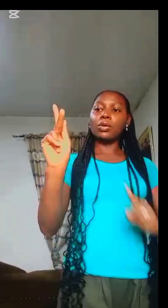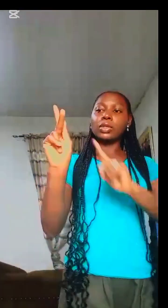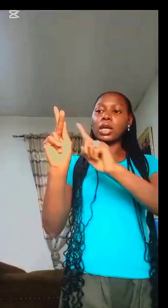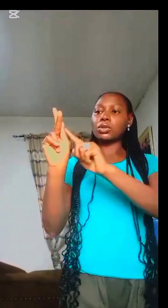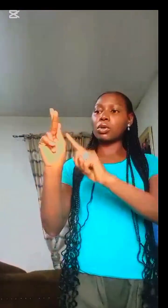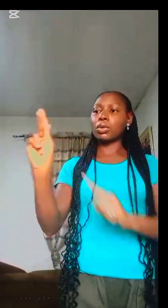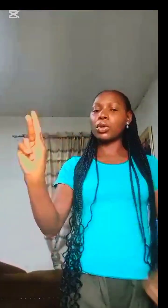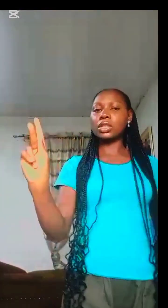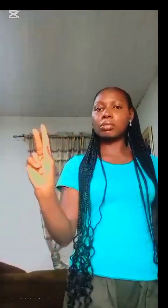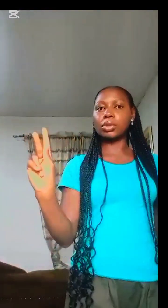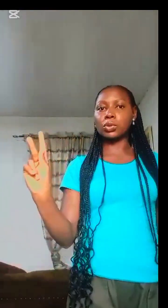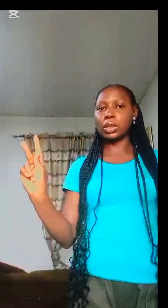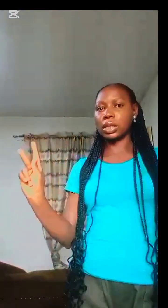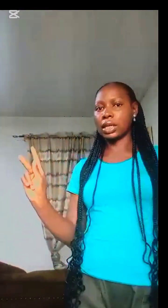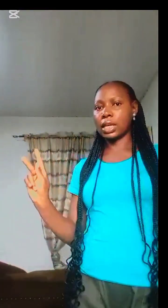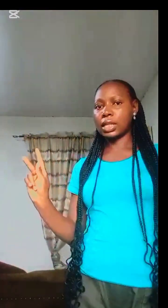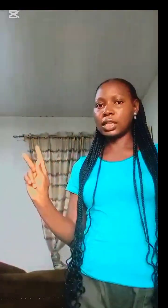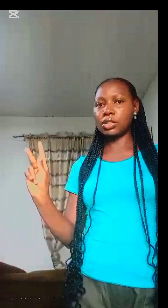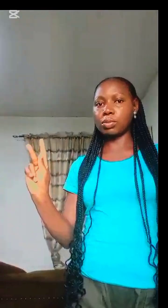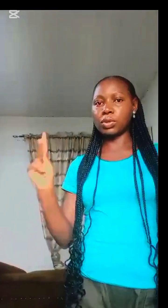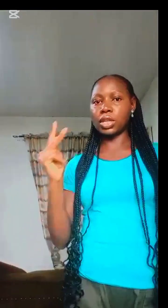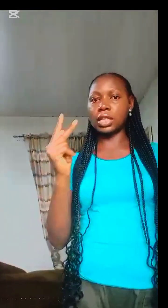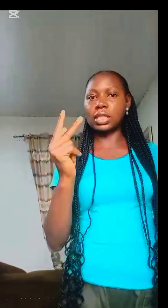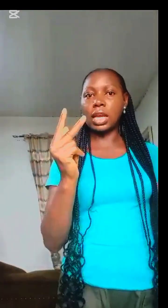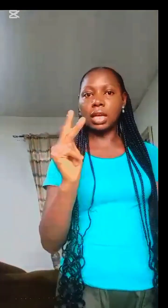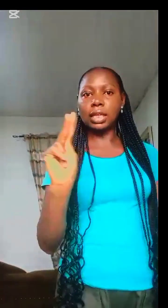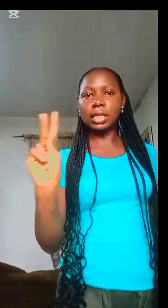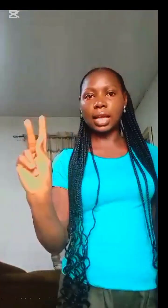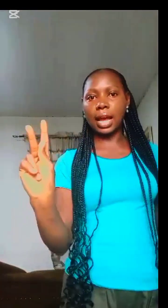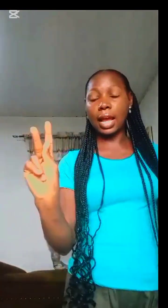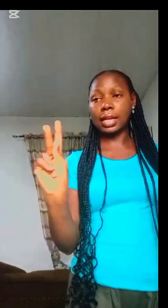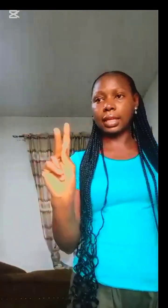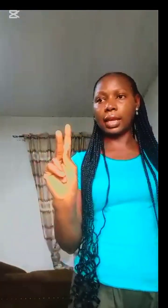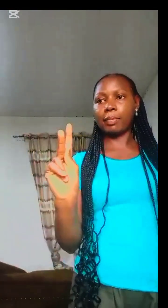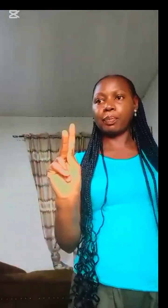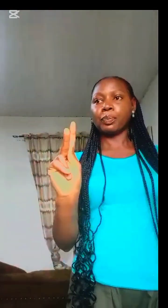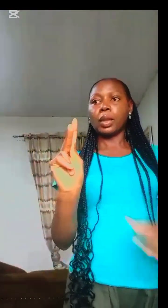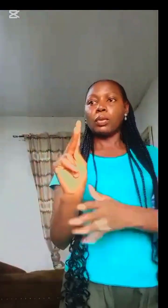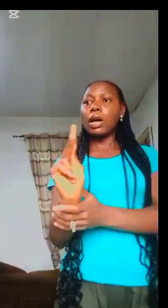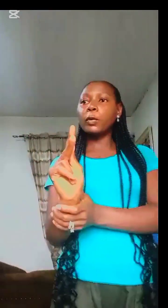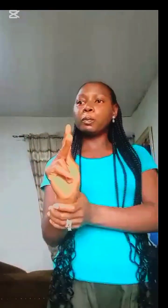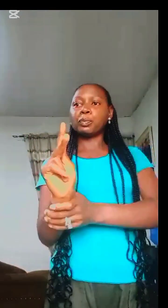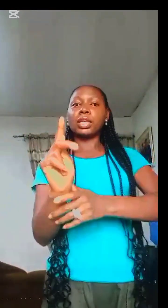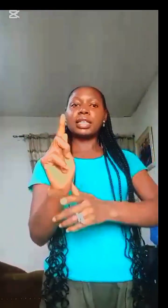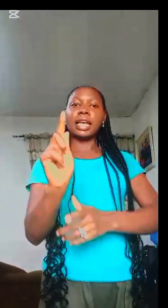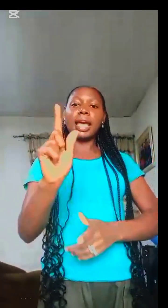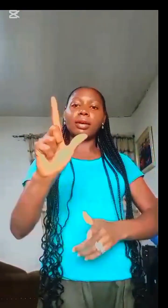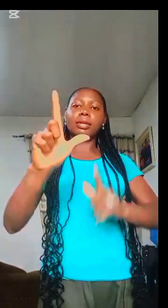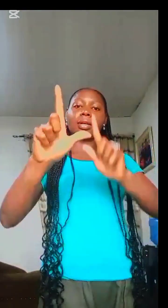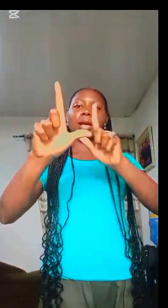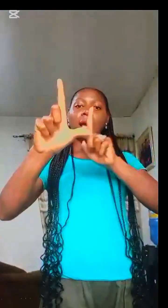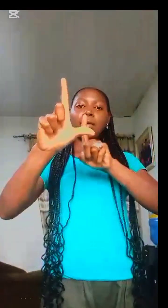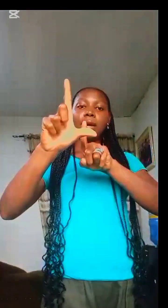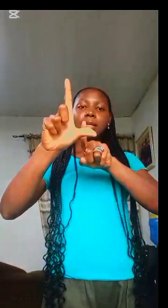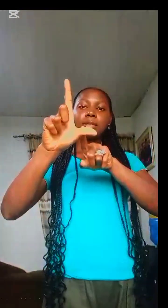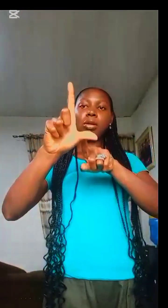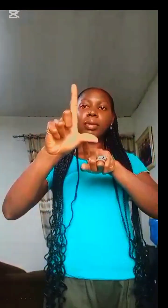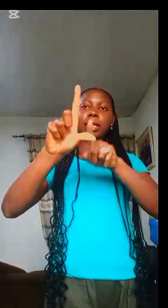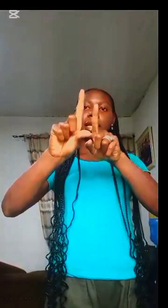with our thumb crossed in between. This represents letter K. Well, letter L, our thumb and our